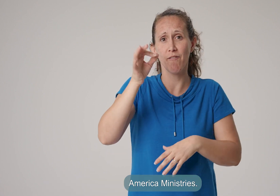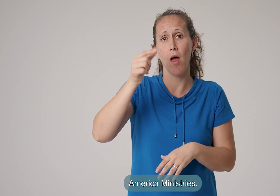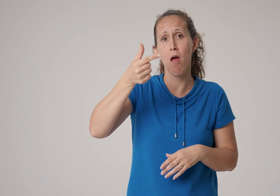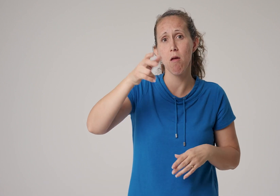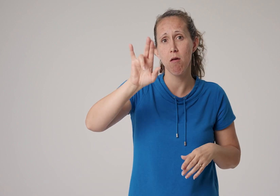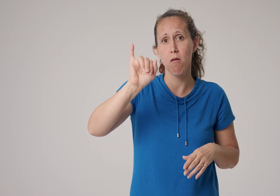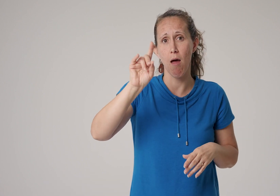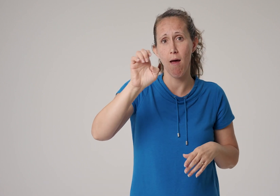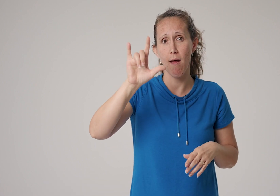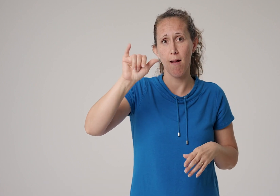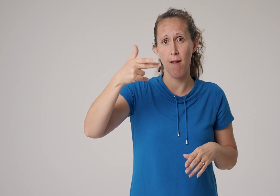Ministries.